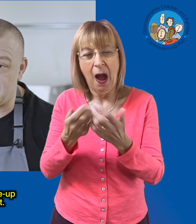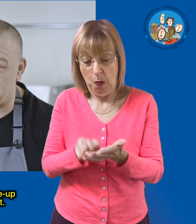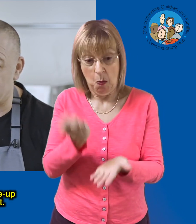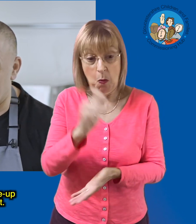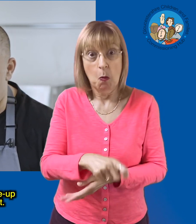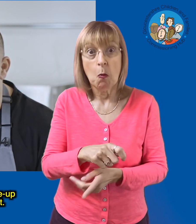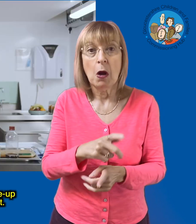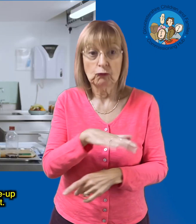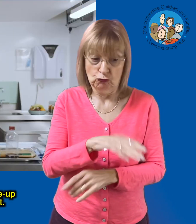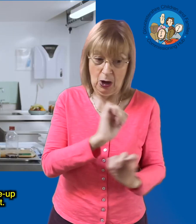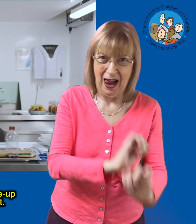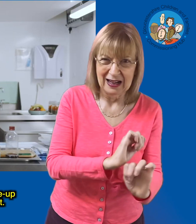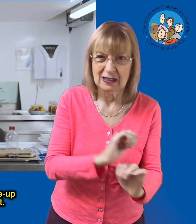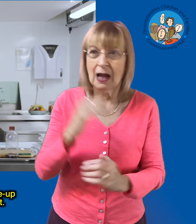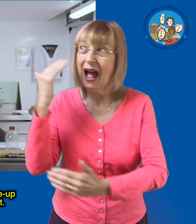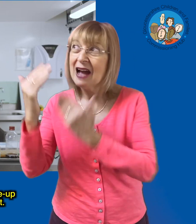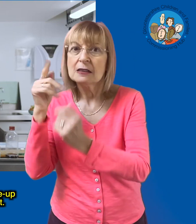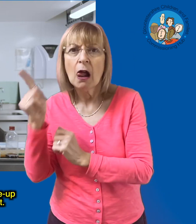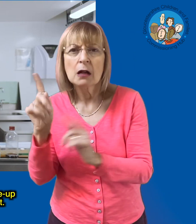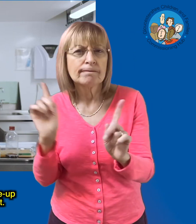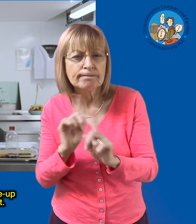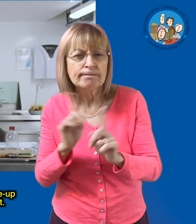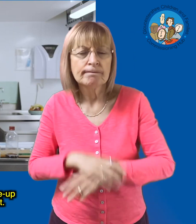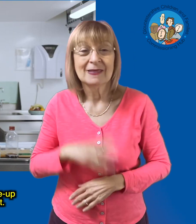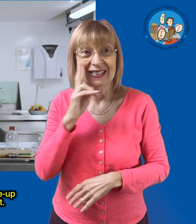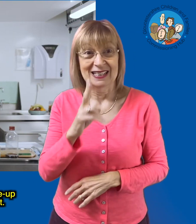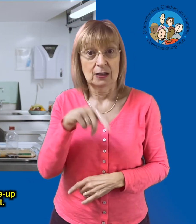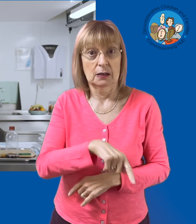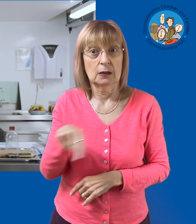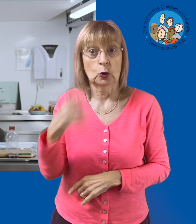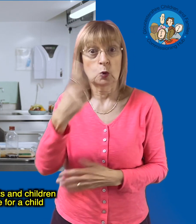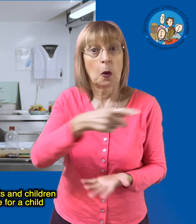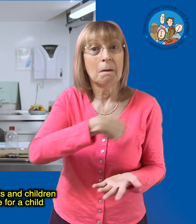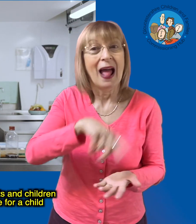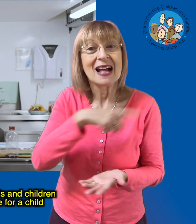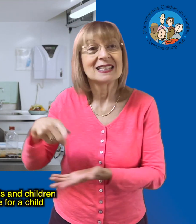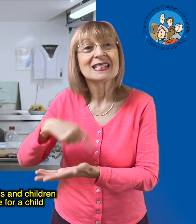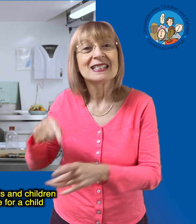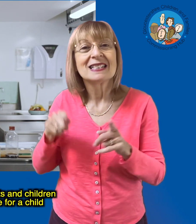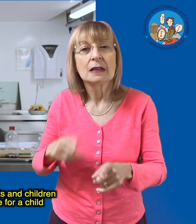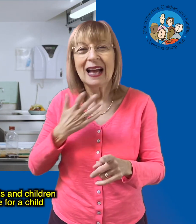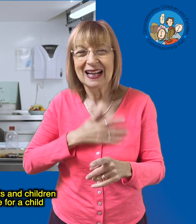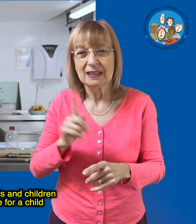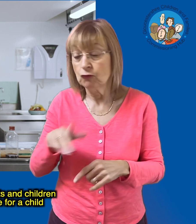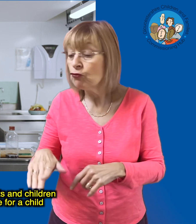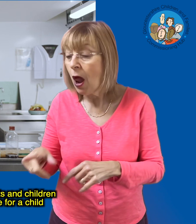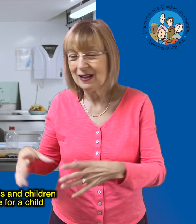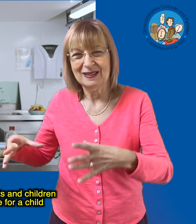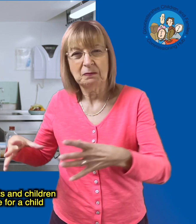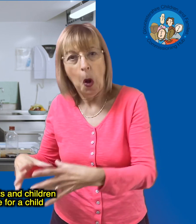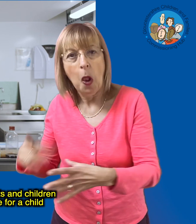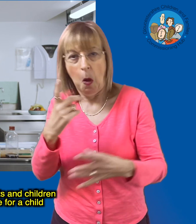now how to plate up a portion for a child and a portion for an adult. One of the good